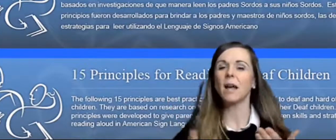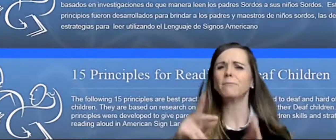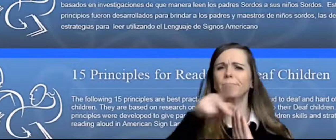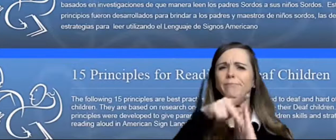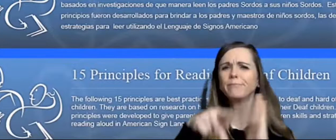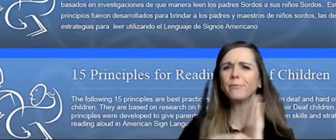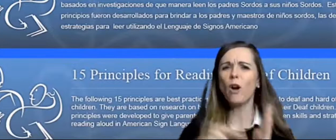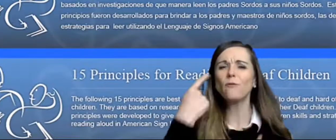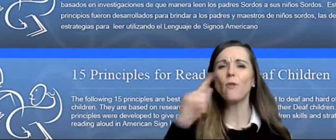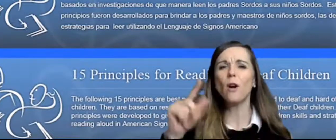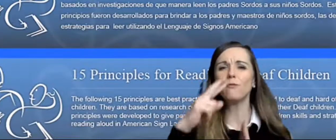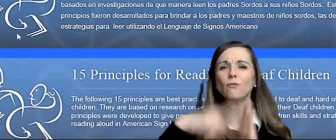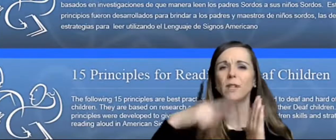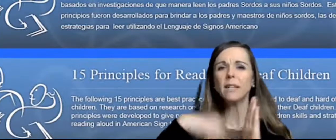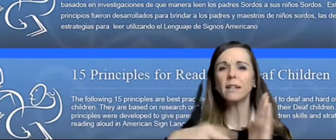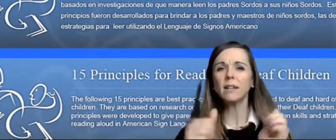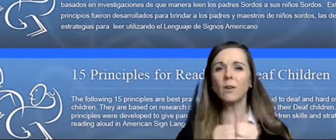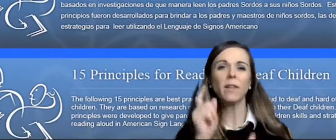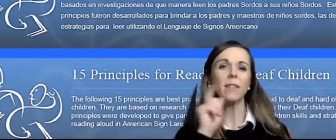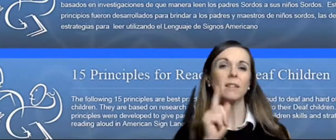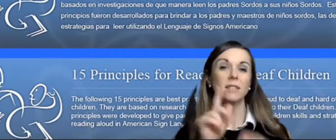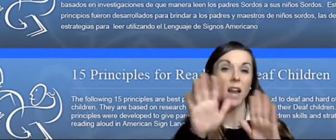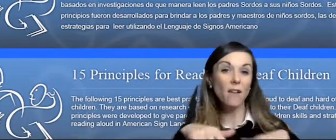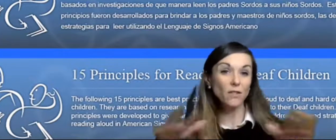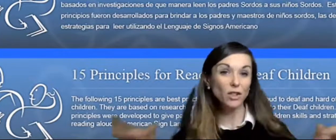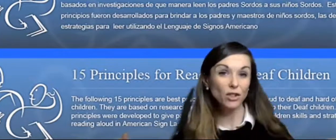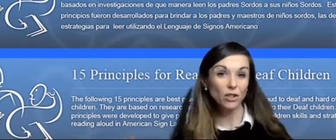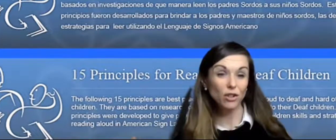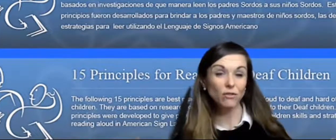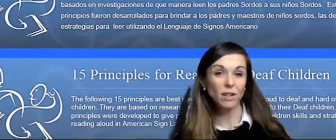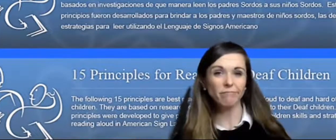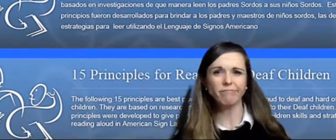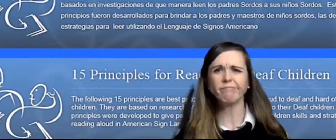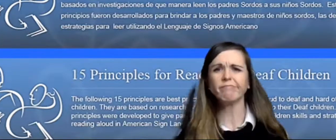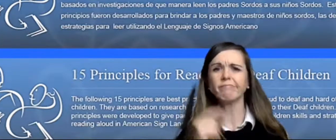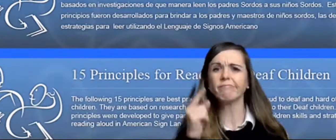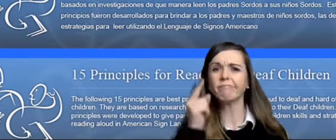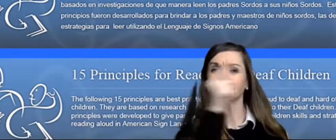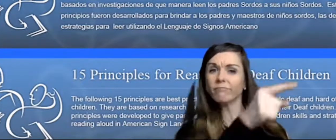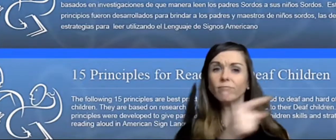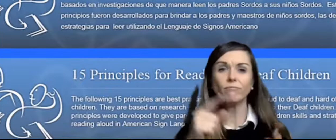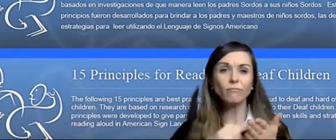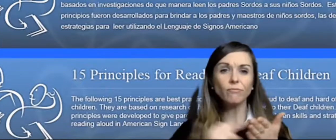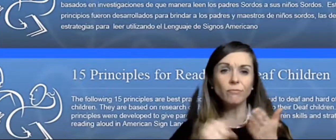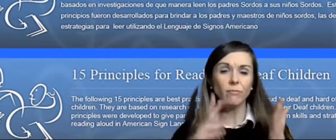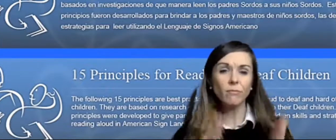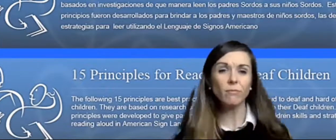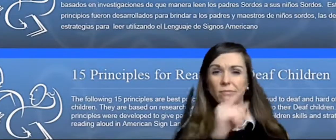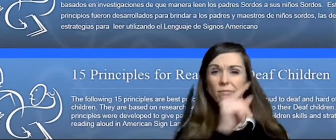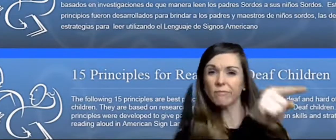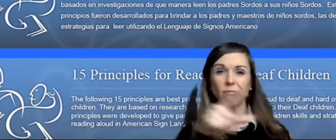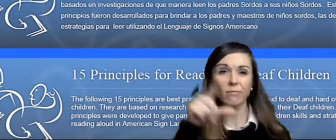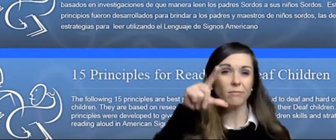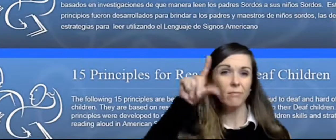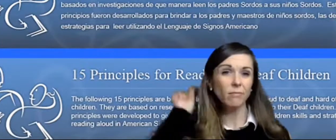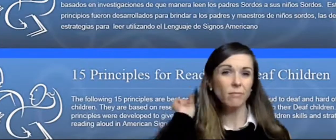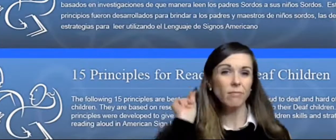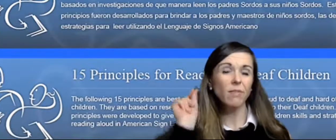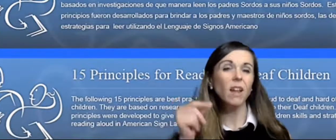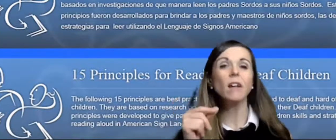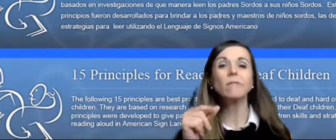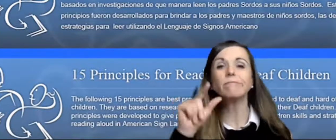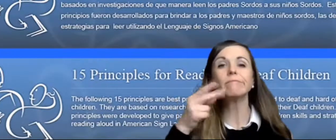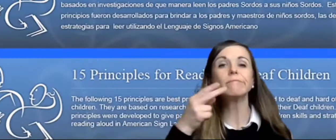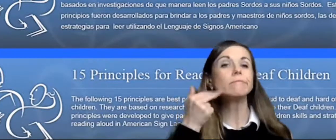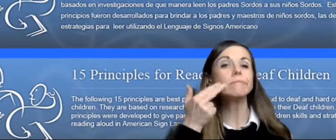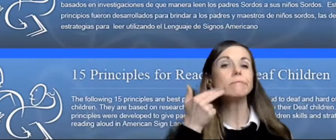Today, we are going to be discussing some of the principles that are used for reading with deaf and hard of hearing